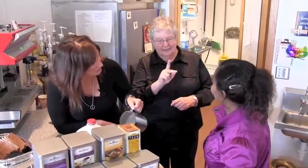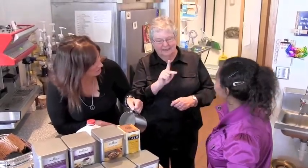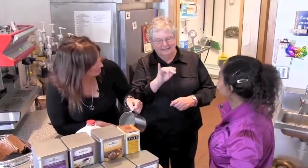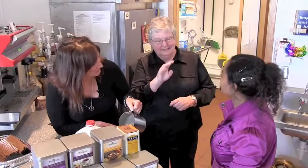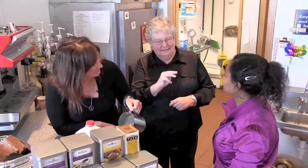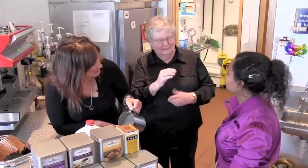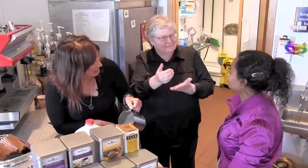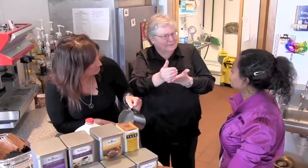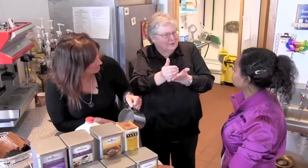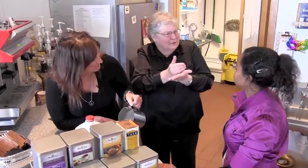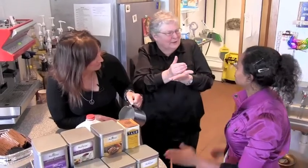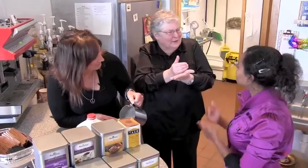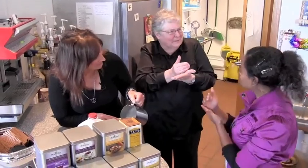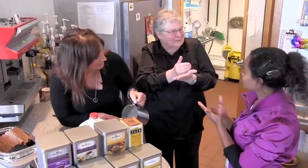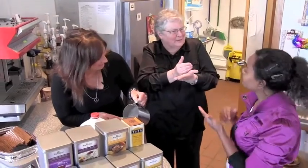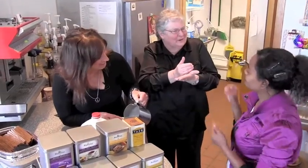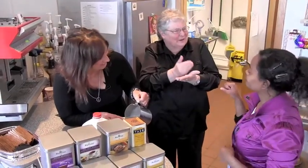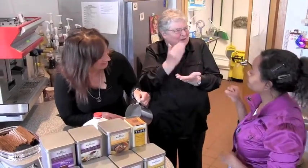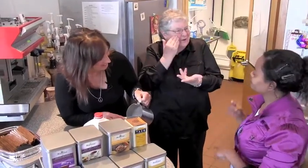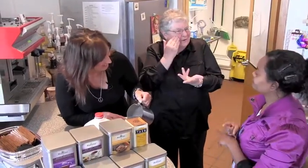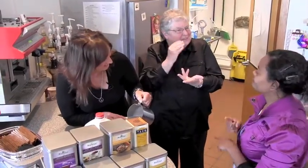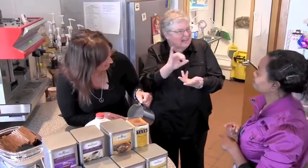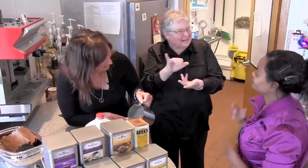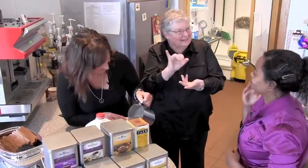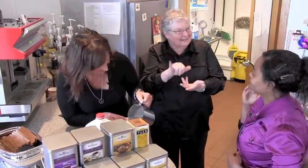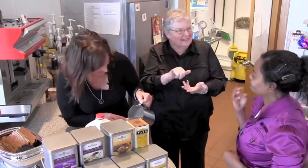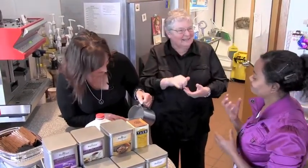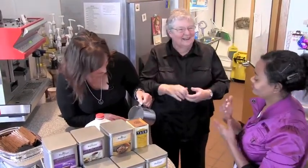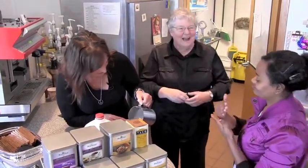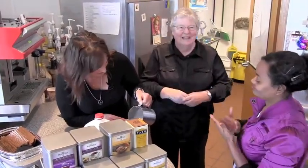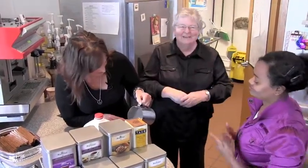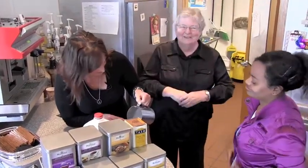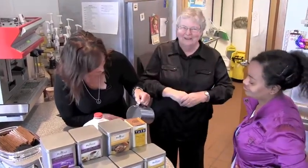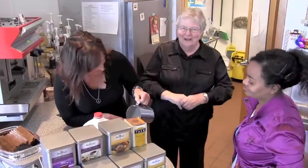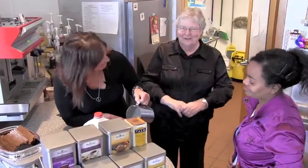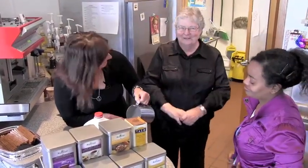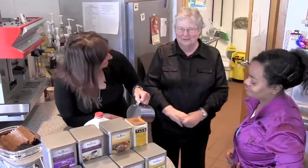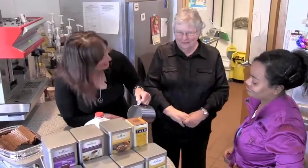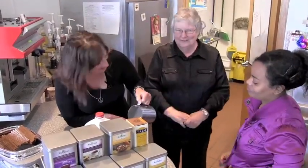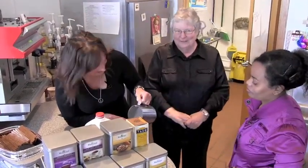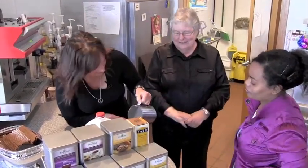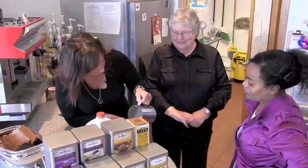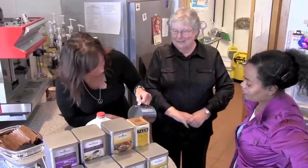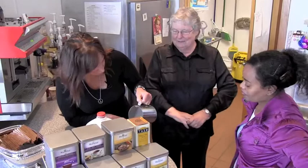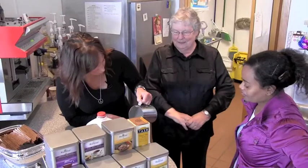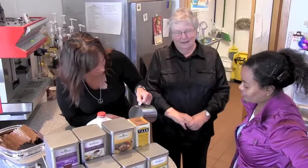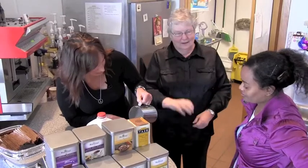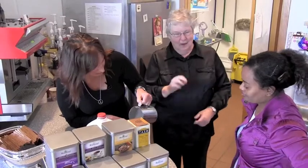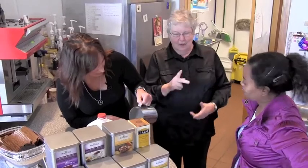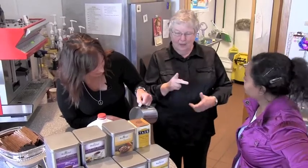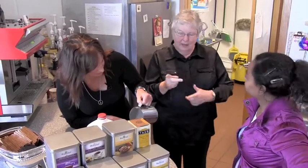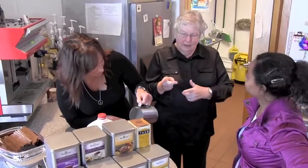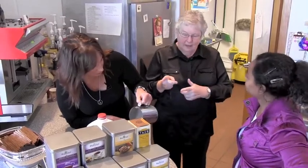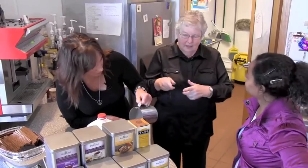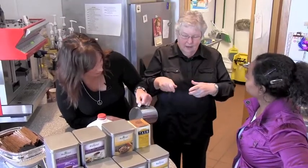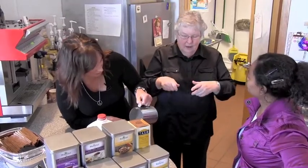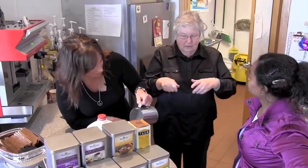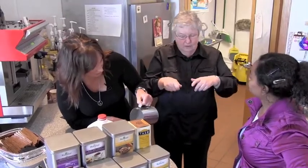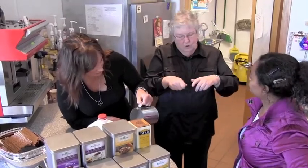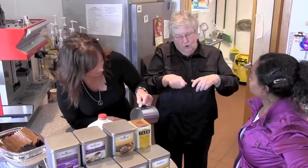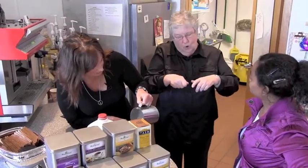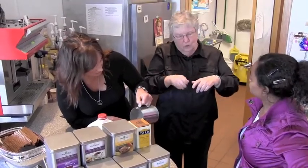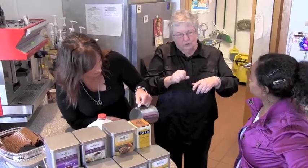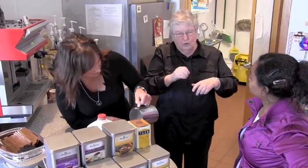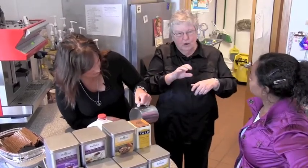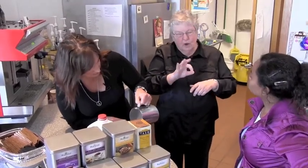cream off of the top of, yeah. Yeah. I know, yeah. Yeah, so you Skimming. hold back that